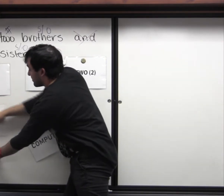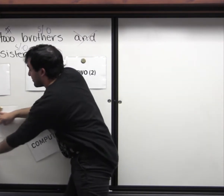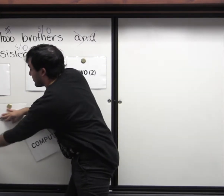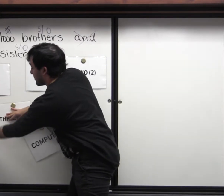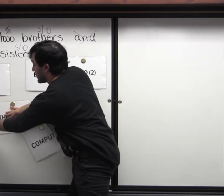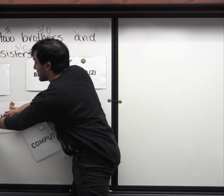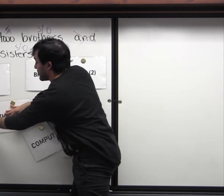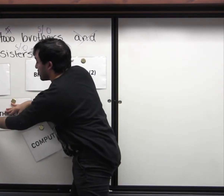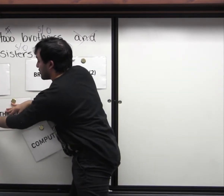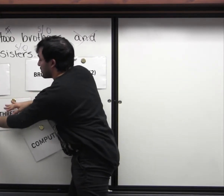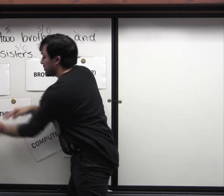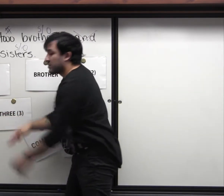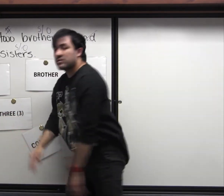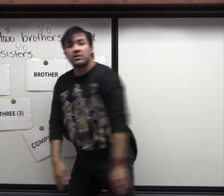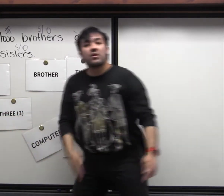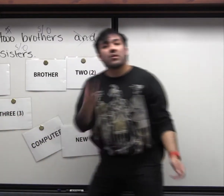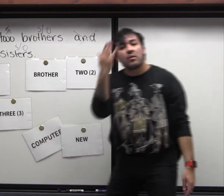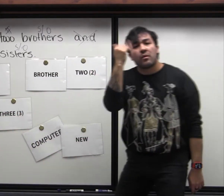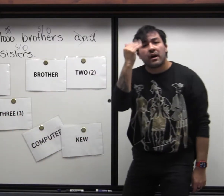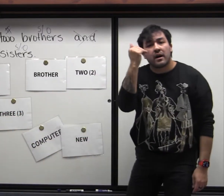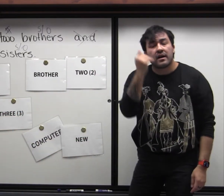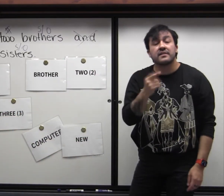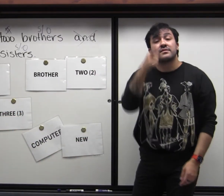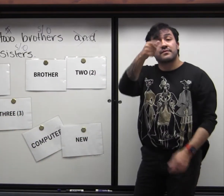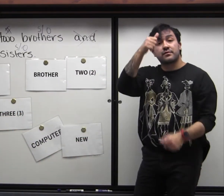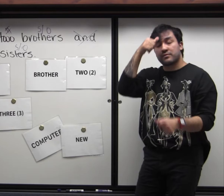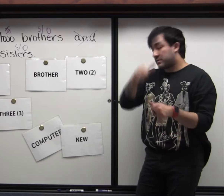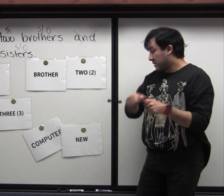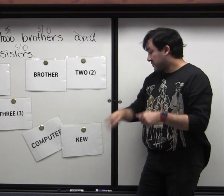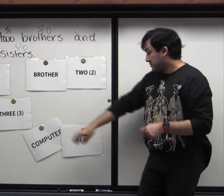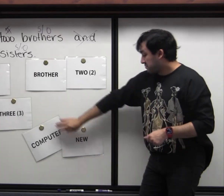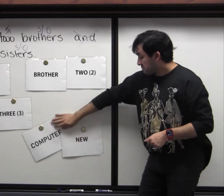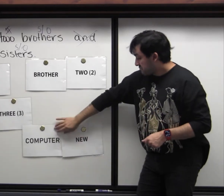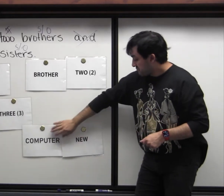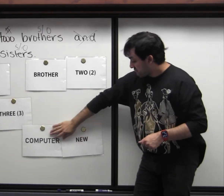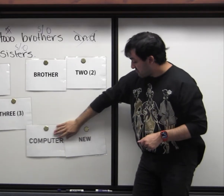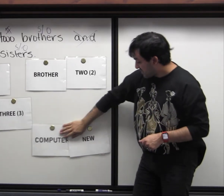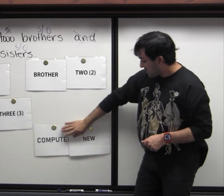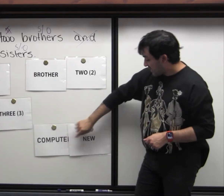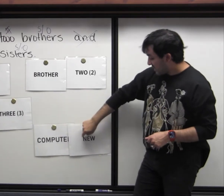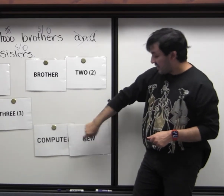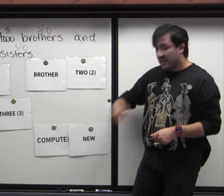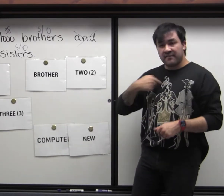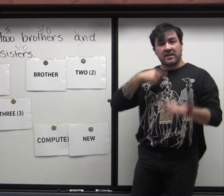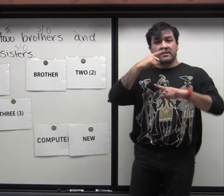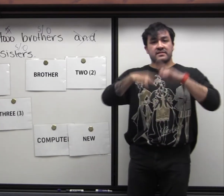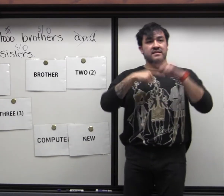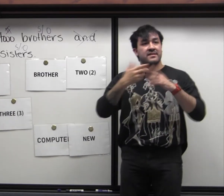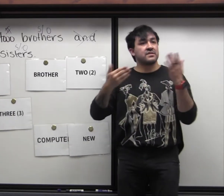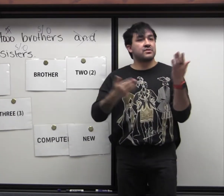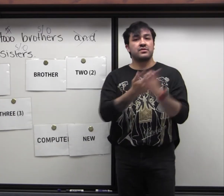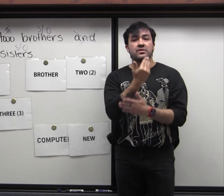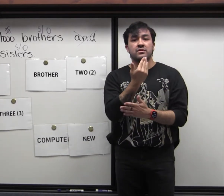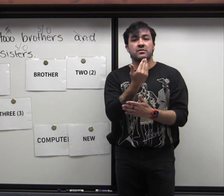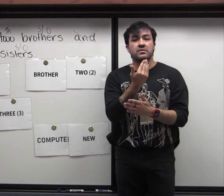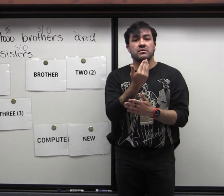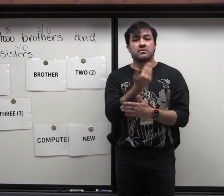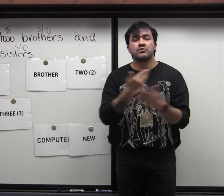sister and 3. So this all has to do with remembering, right? We can't just sign new